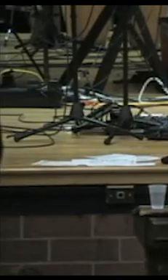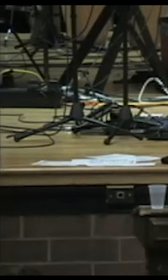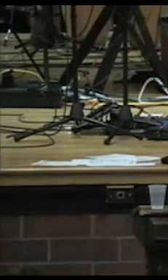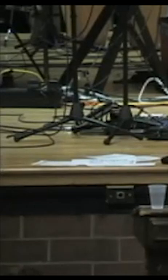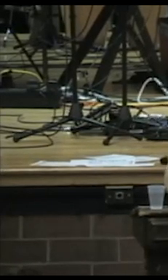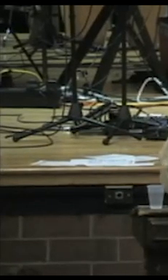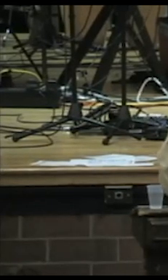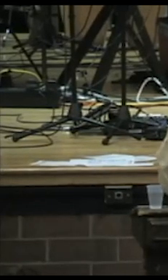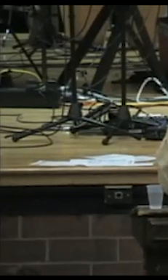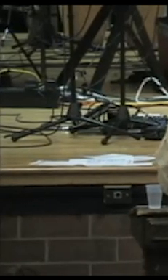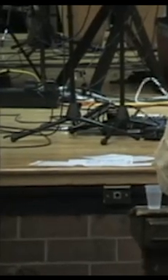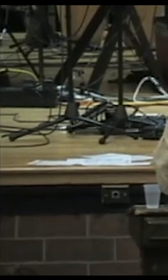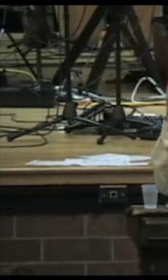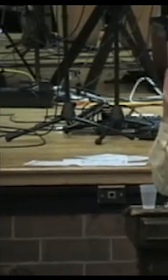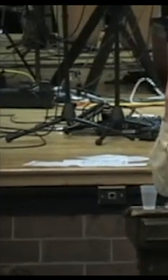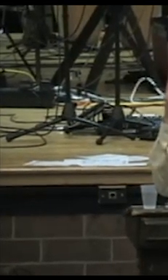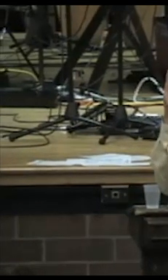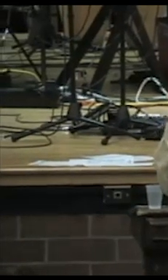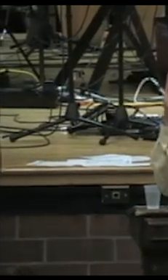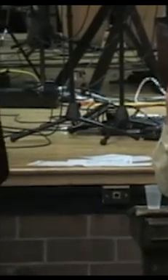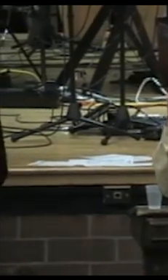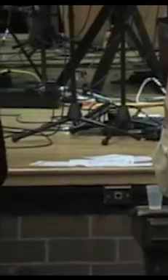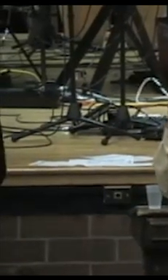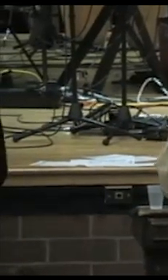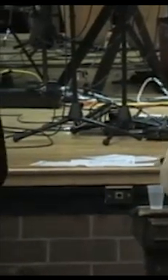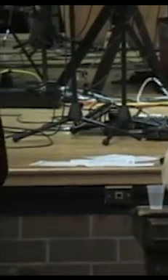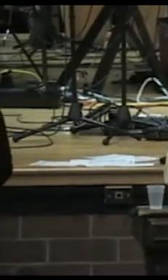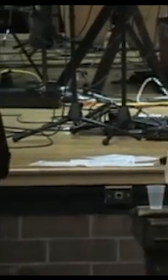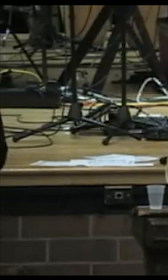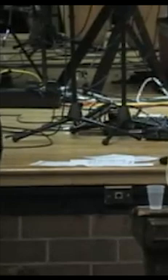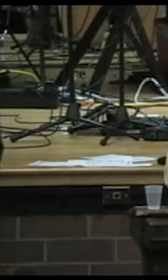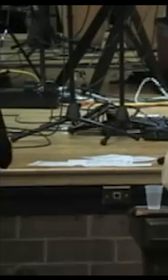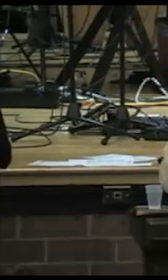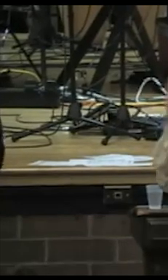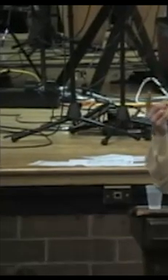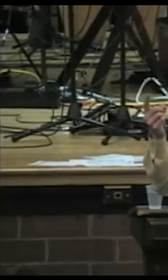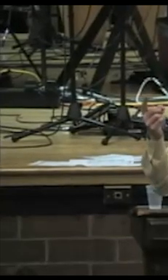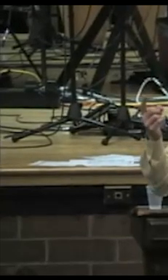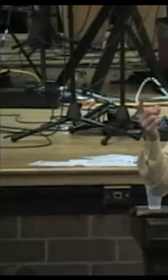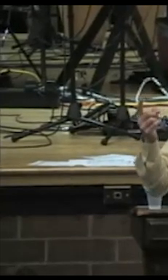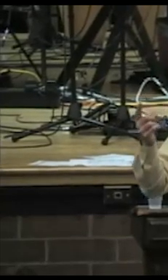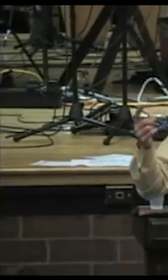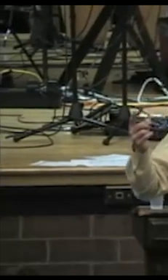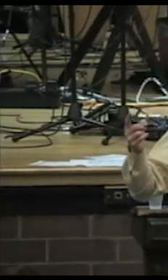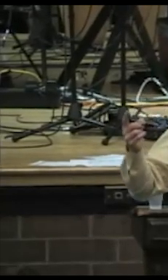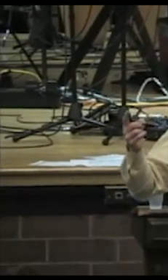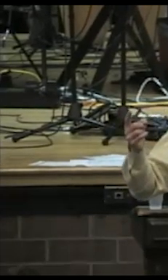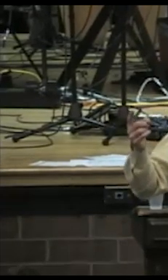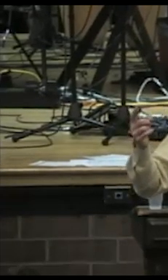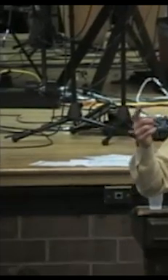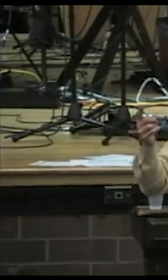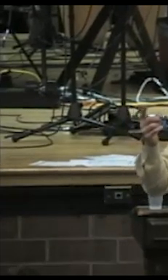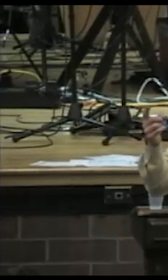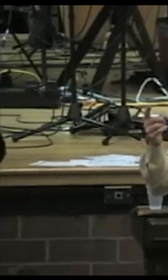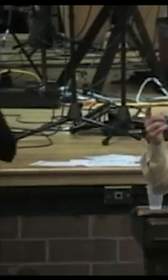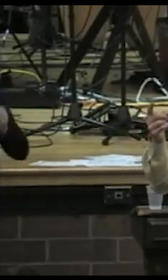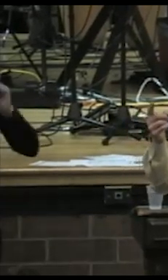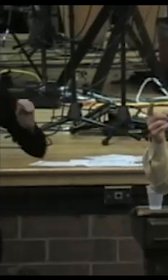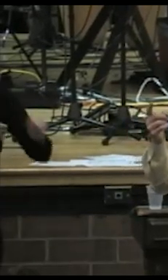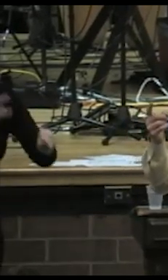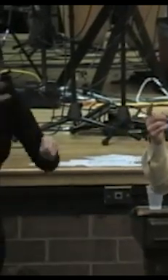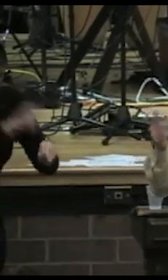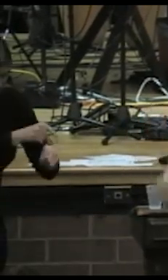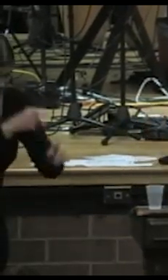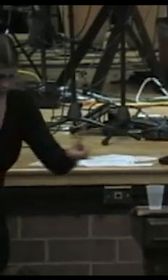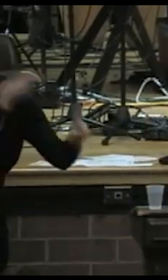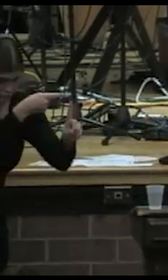How many people know it takes unity to raise godly kids? If you're trying to do one thing and your spouse is trying to go in a different